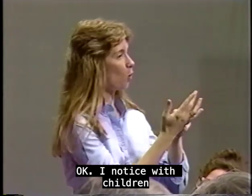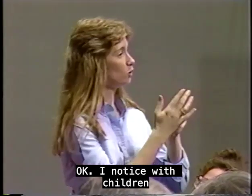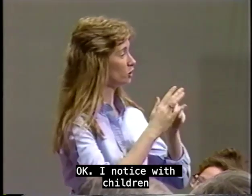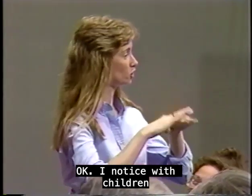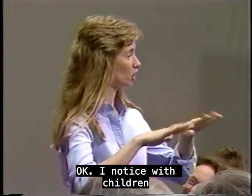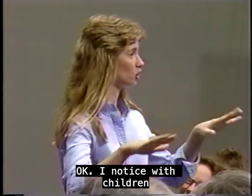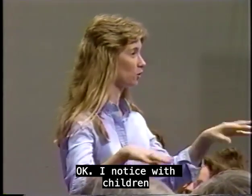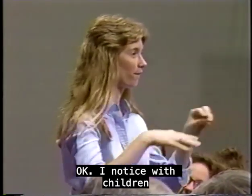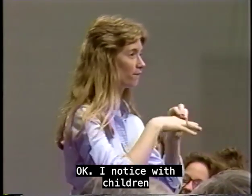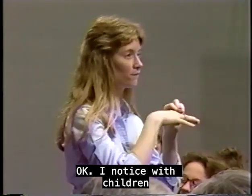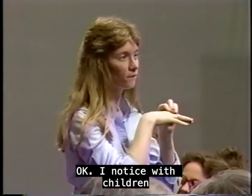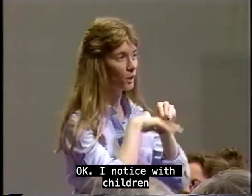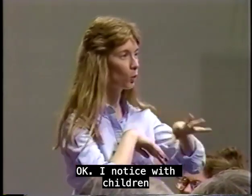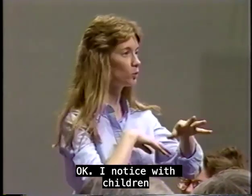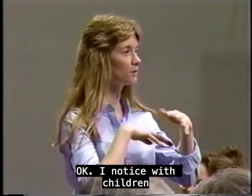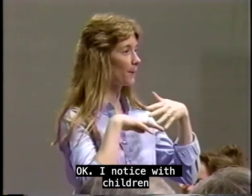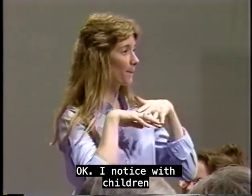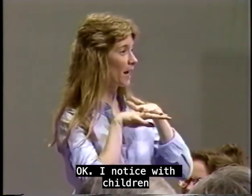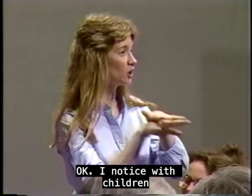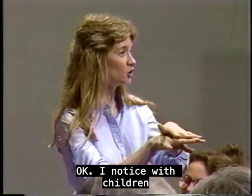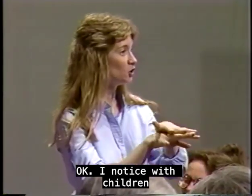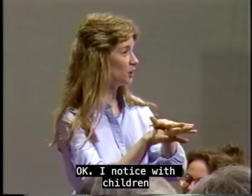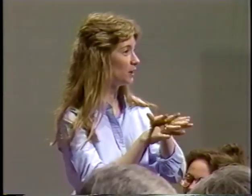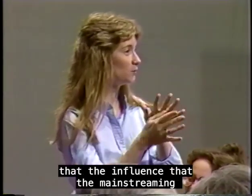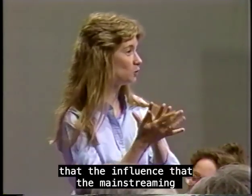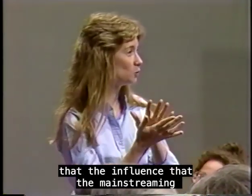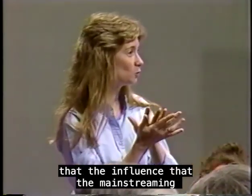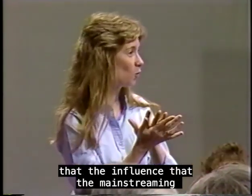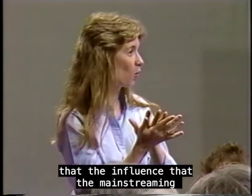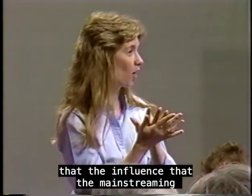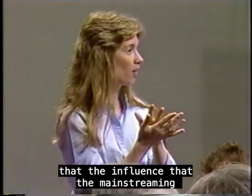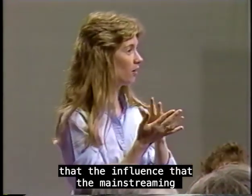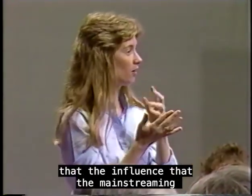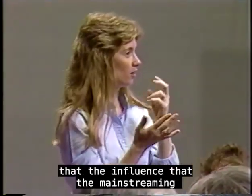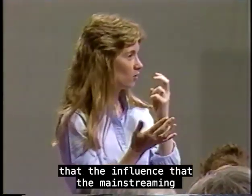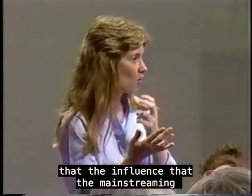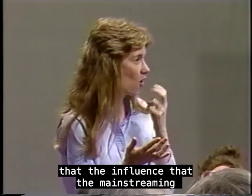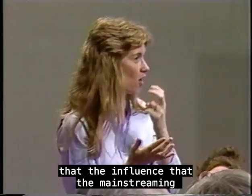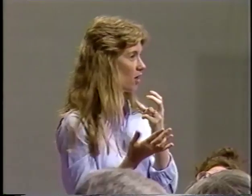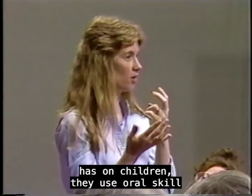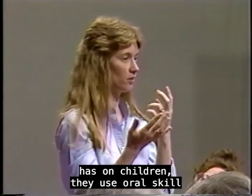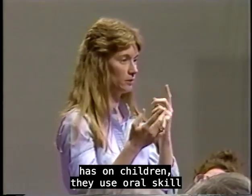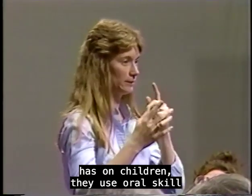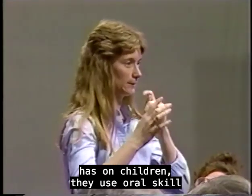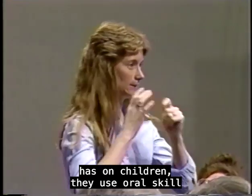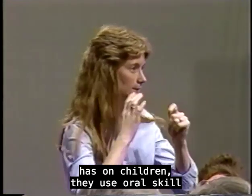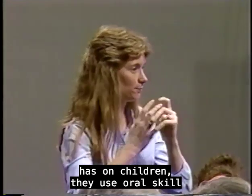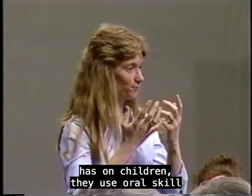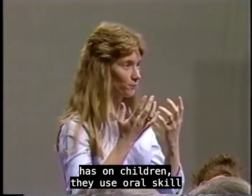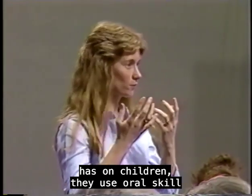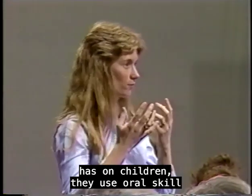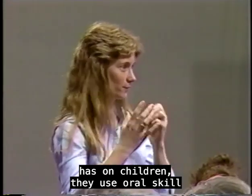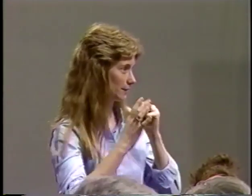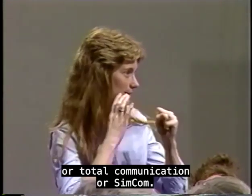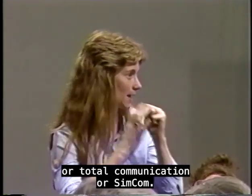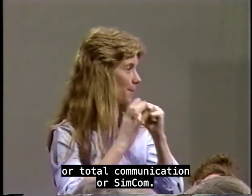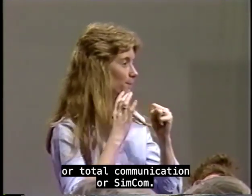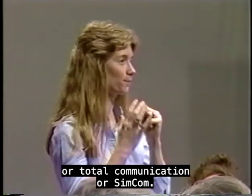I notice with children that the influence that the mainstreaming environment has on children. They use oral skills or total